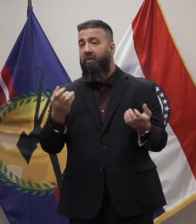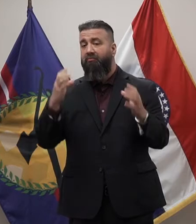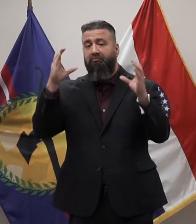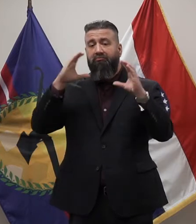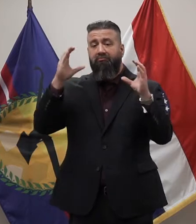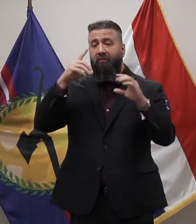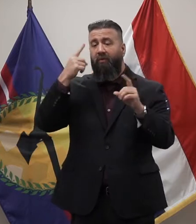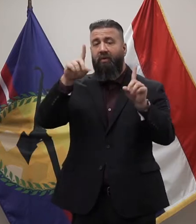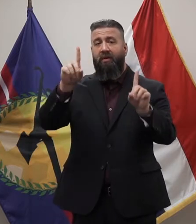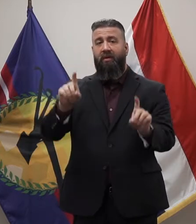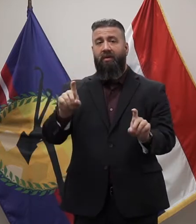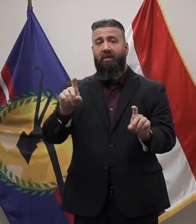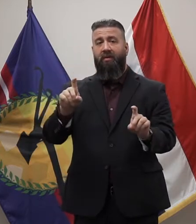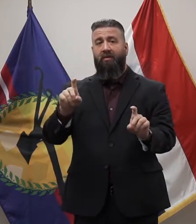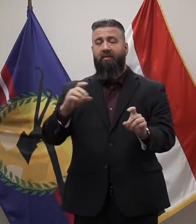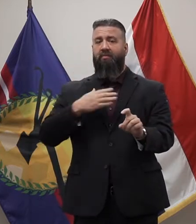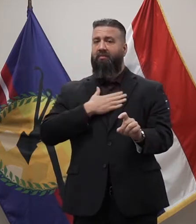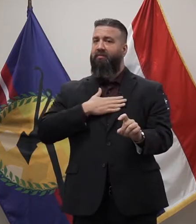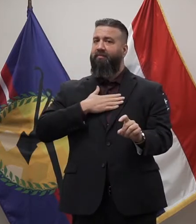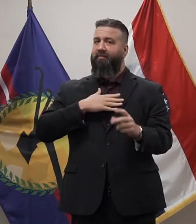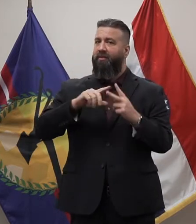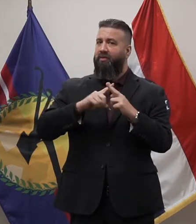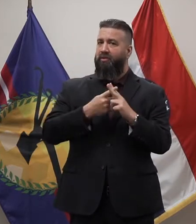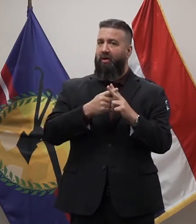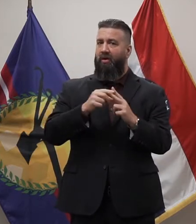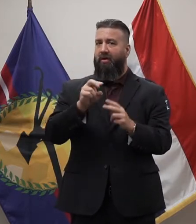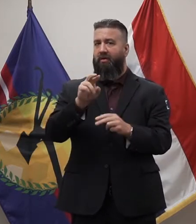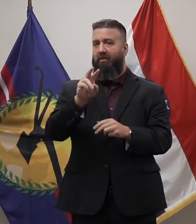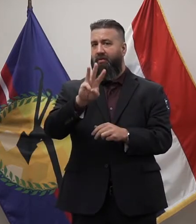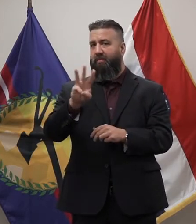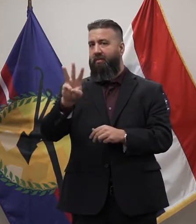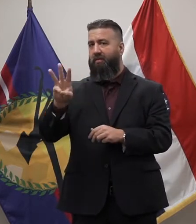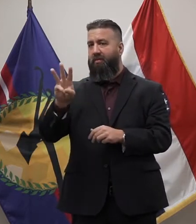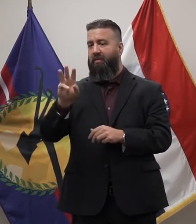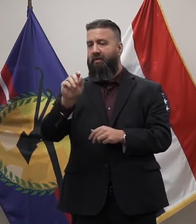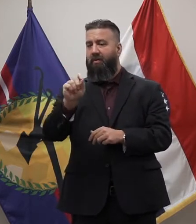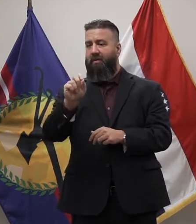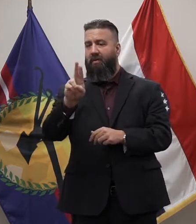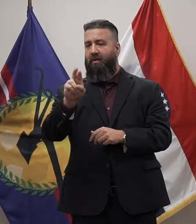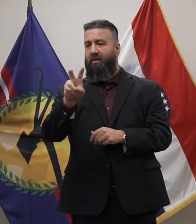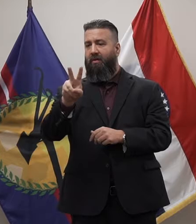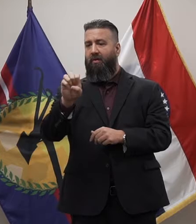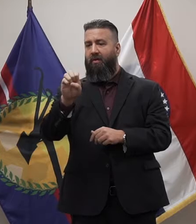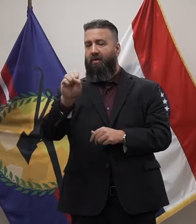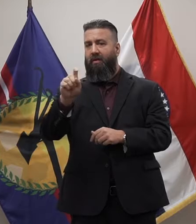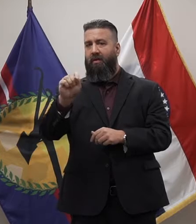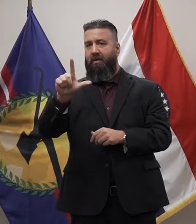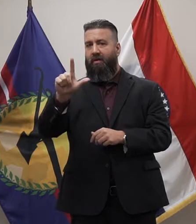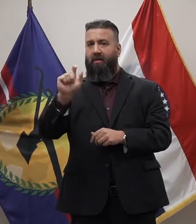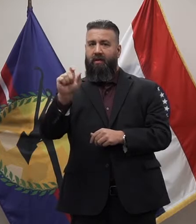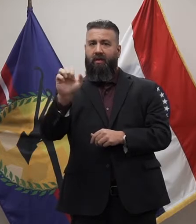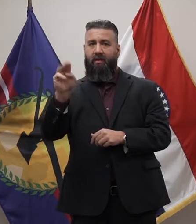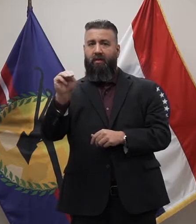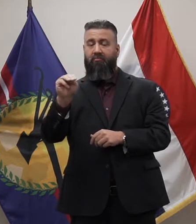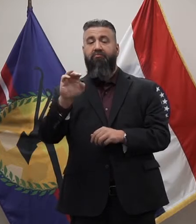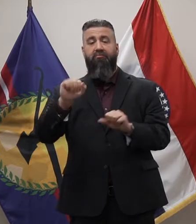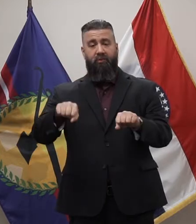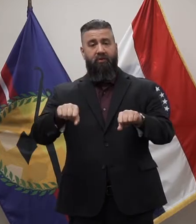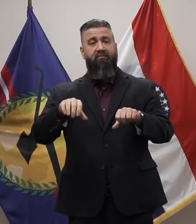at revivestl.com. There you can find appointments at one of the 4 drive-through facilities as soon as